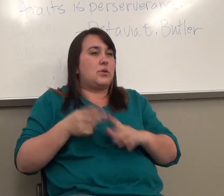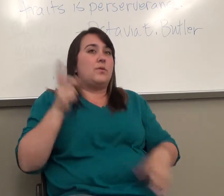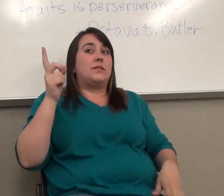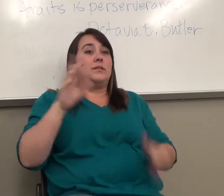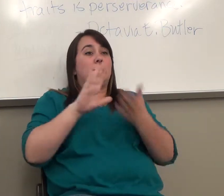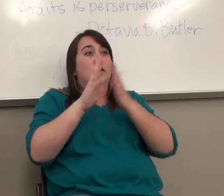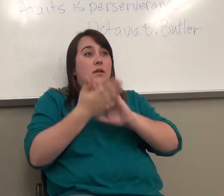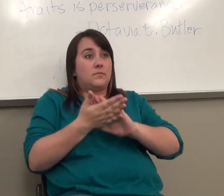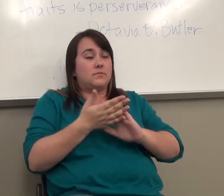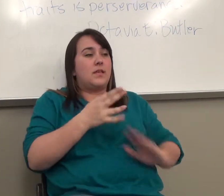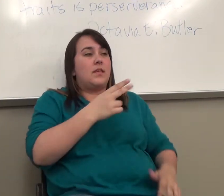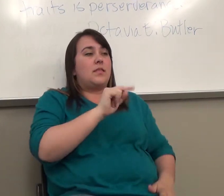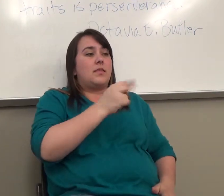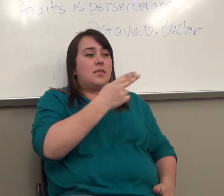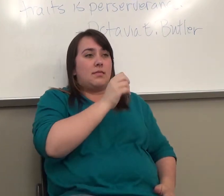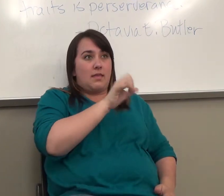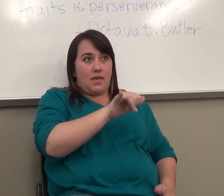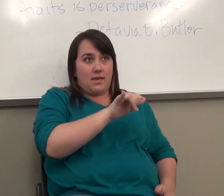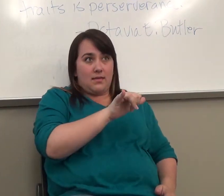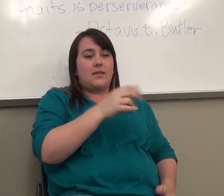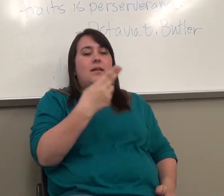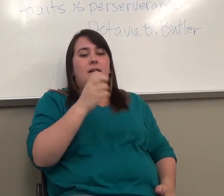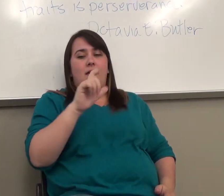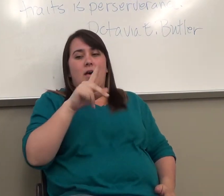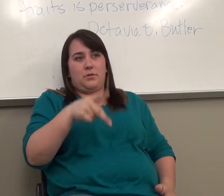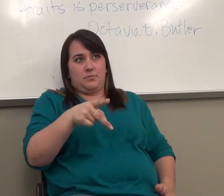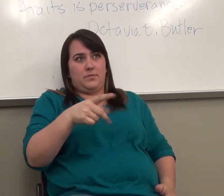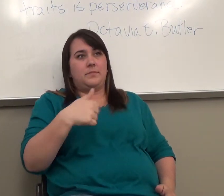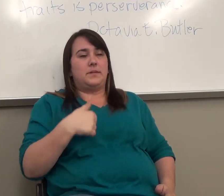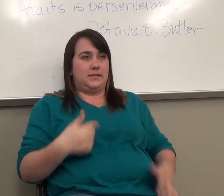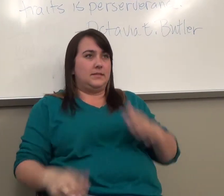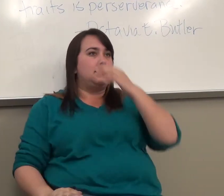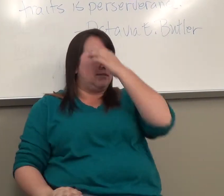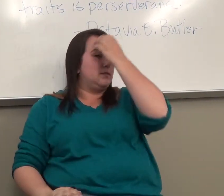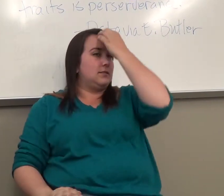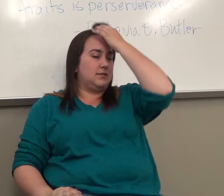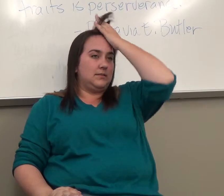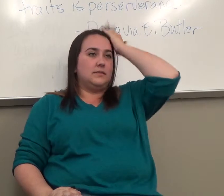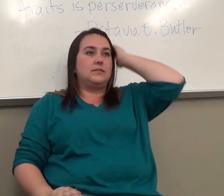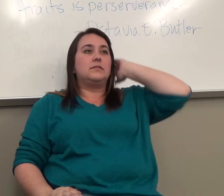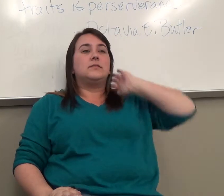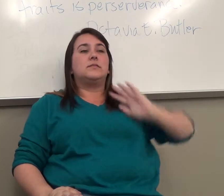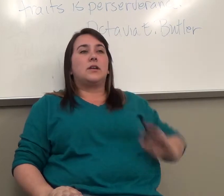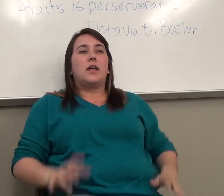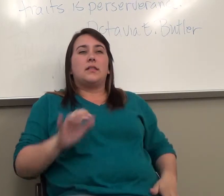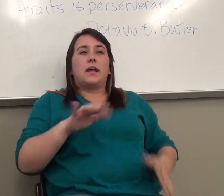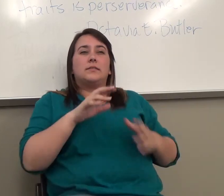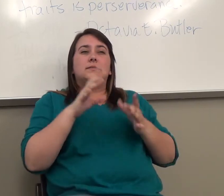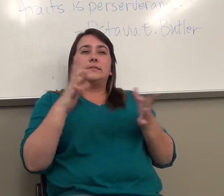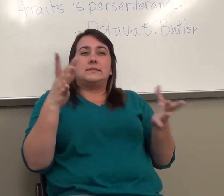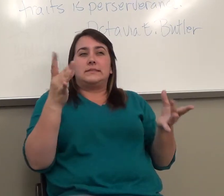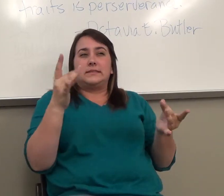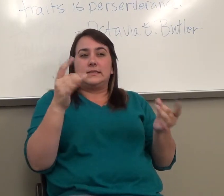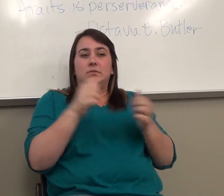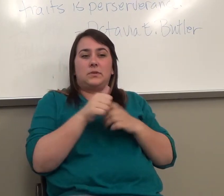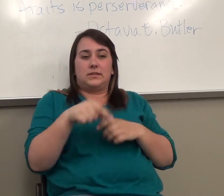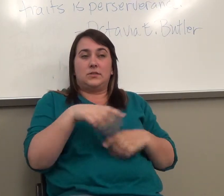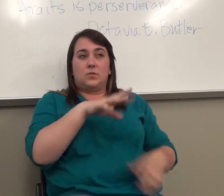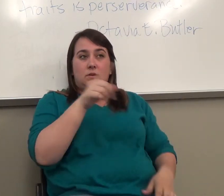They help. Yeah. So this is the thing about this quiz. To fix this quiz,